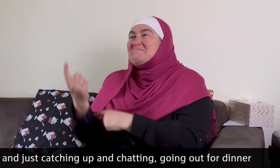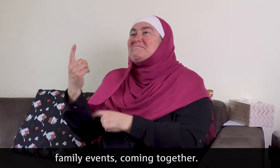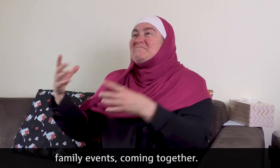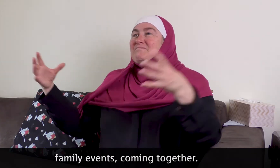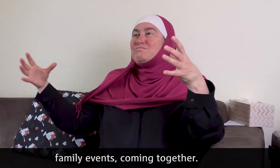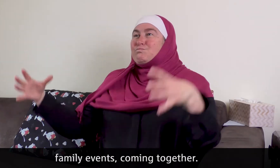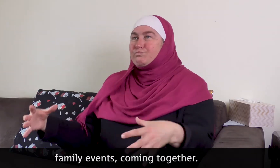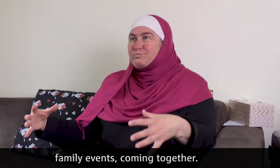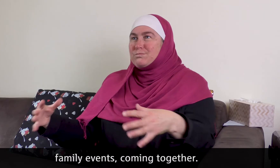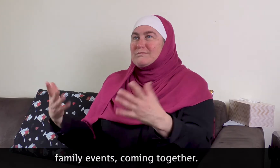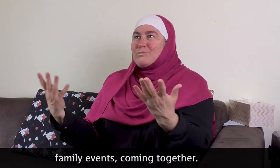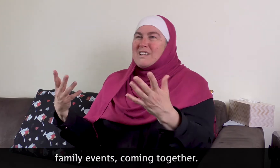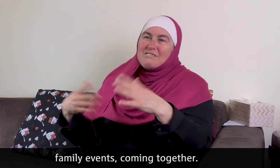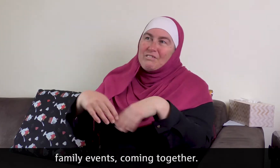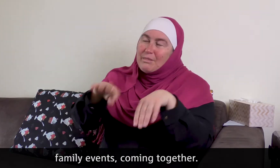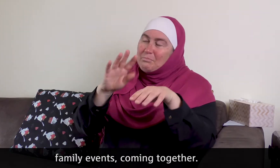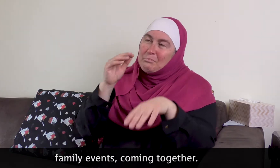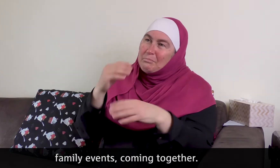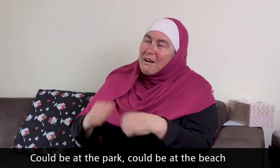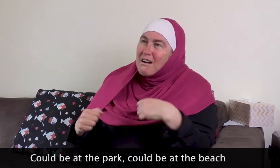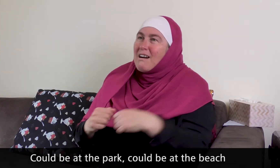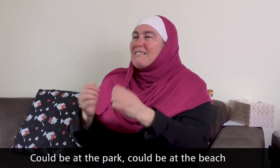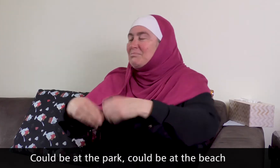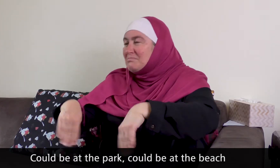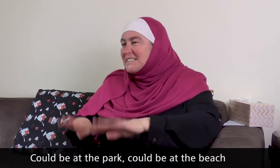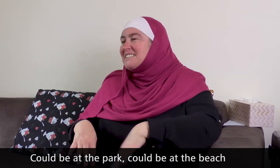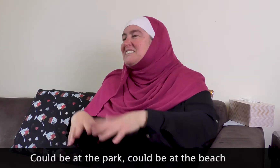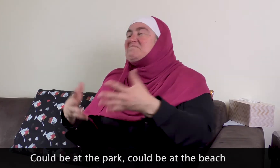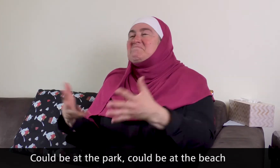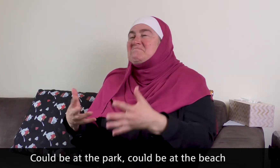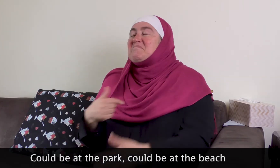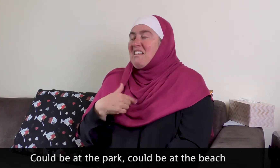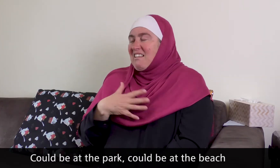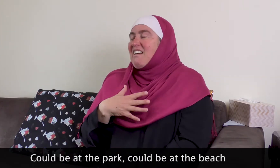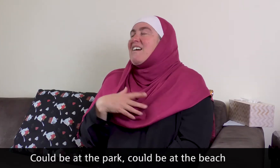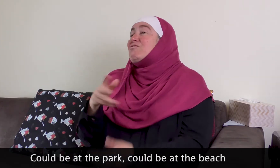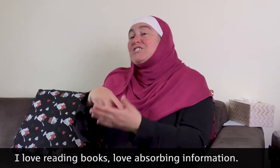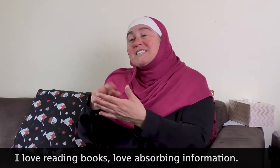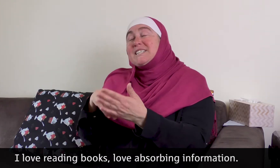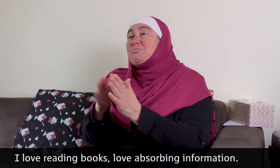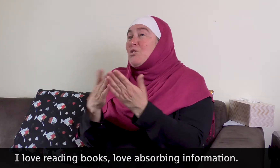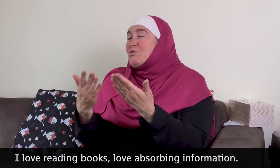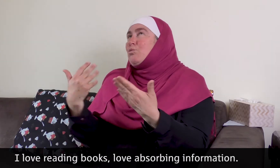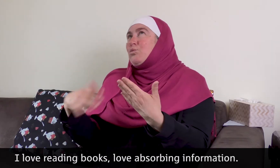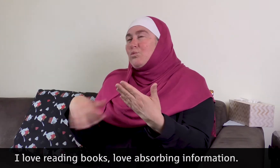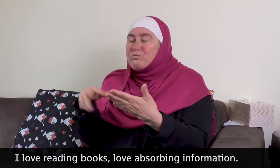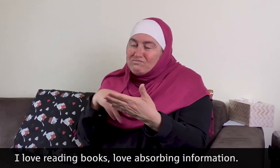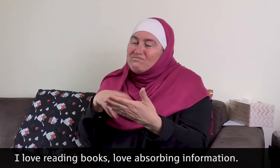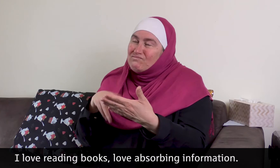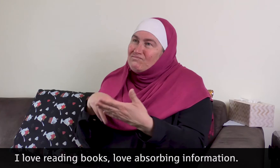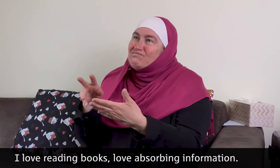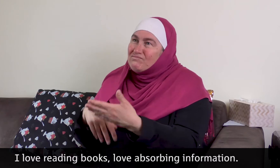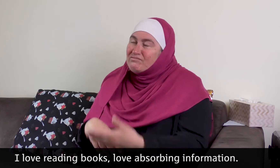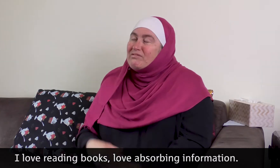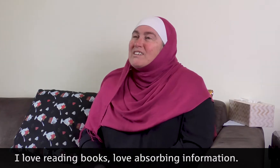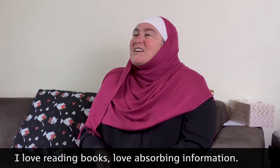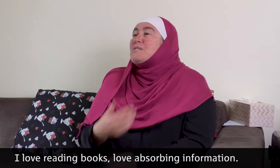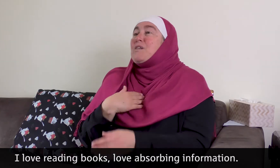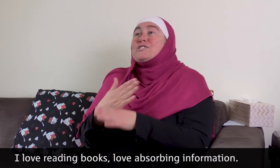family events, coming together, could be at the park, could be at the beach. I love reading books, love absorbing